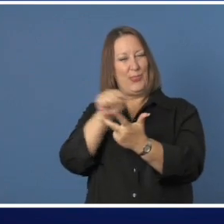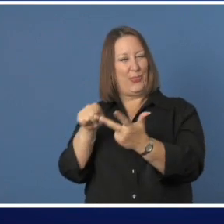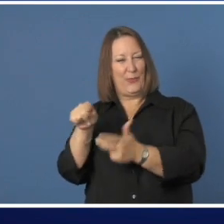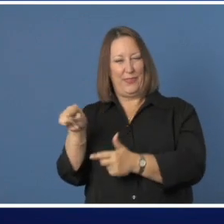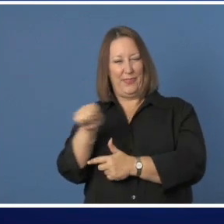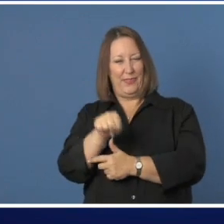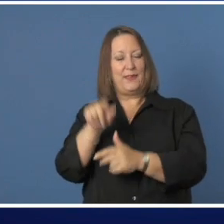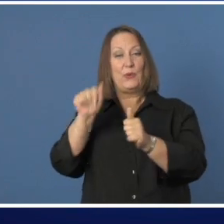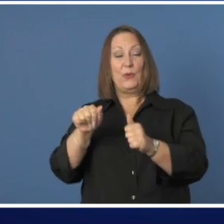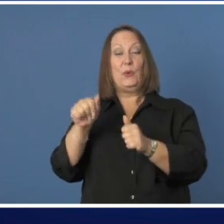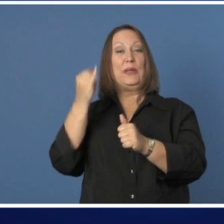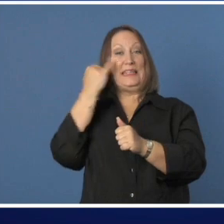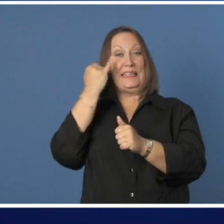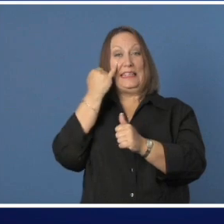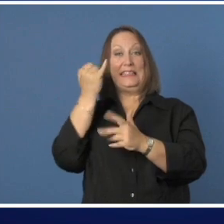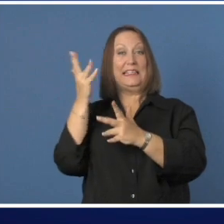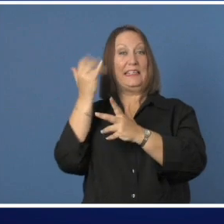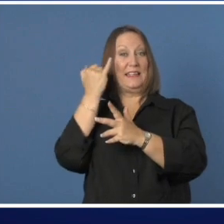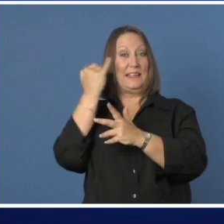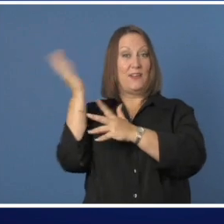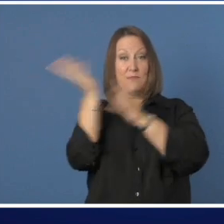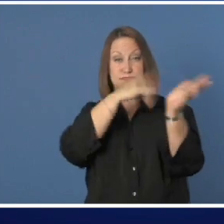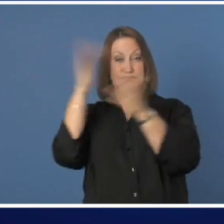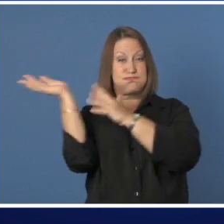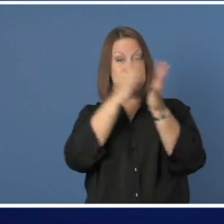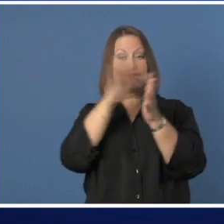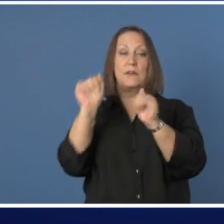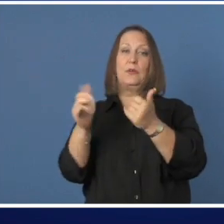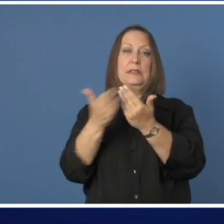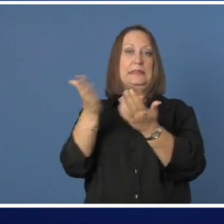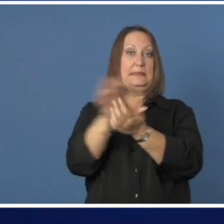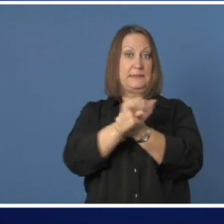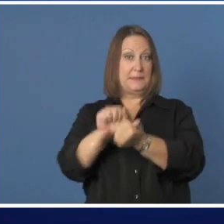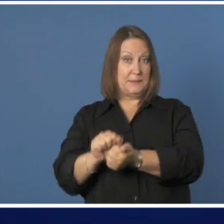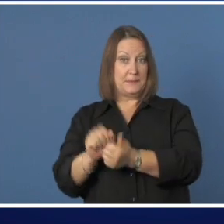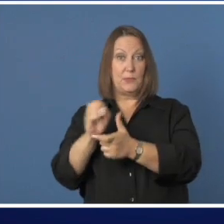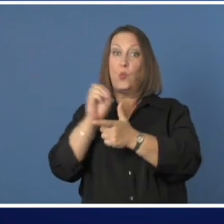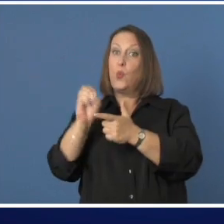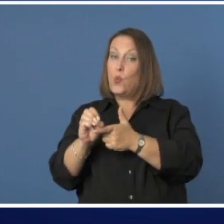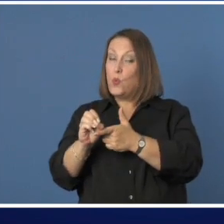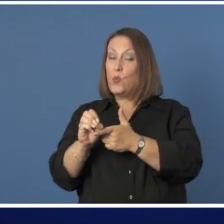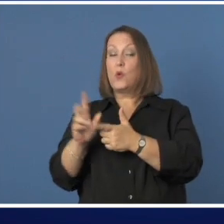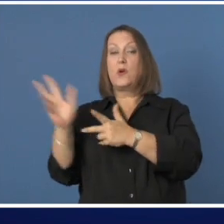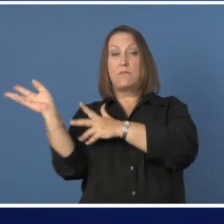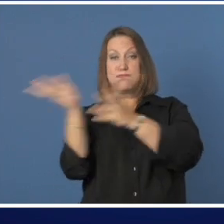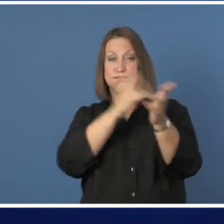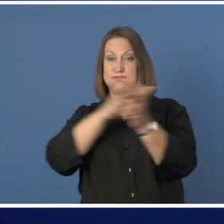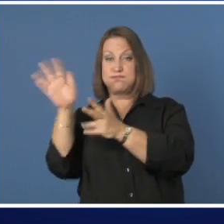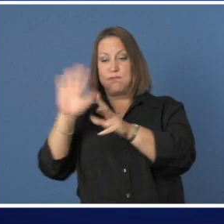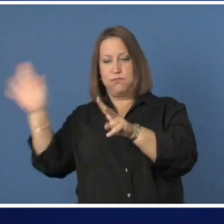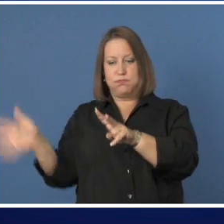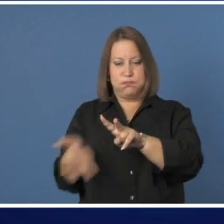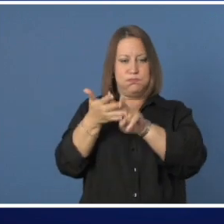which could become missiles and destroy other structures or be destroyed.